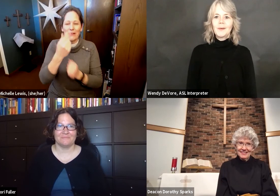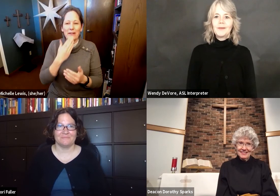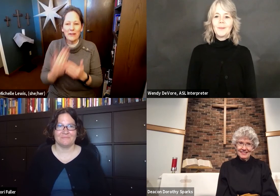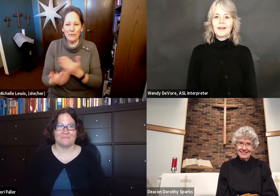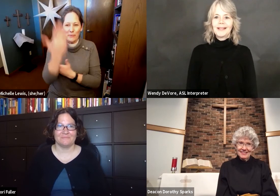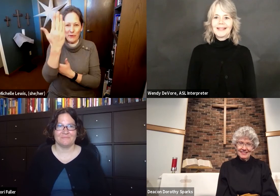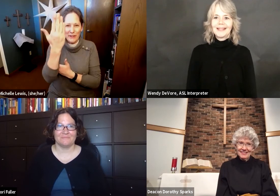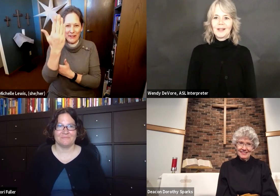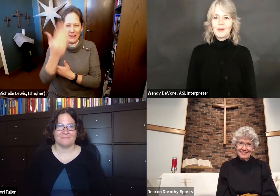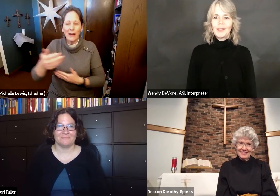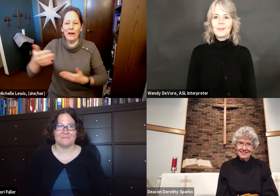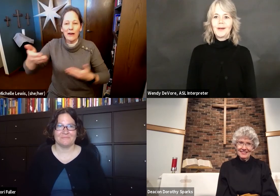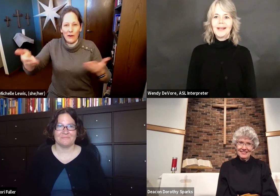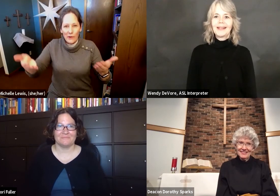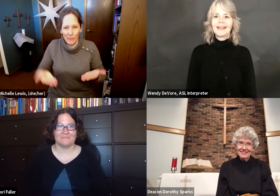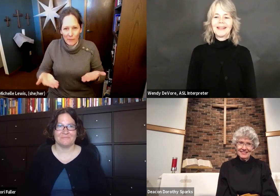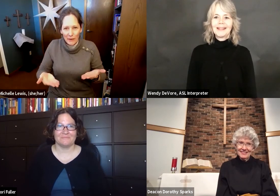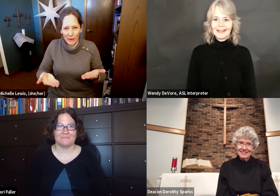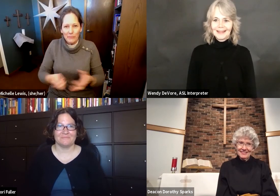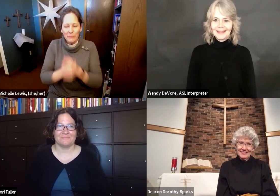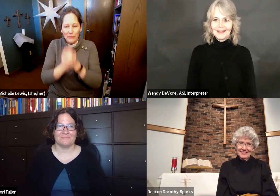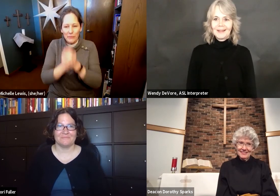Hello, everyone. Good morning.